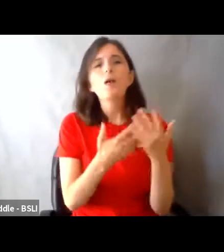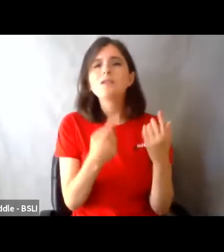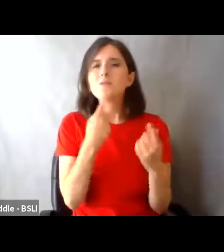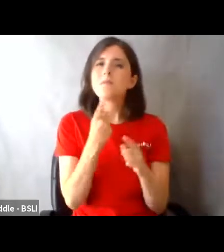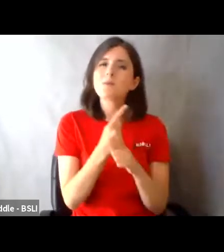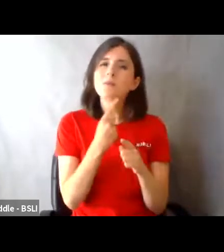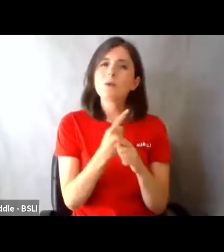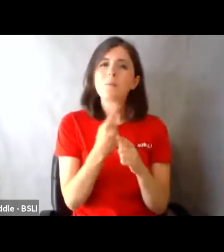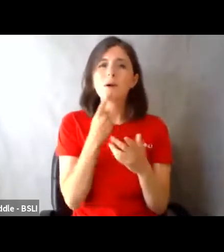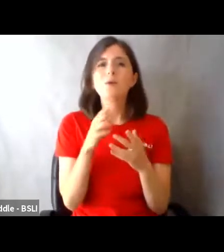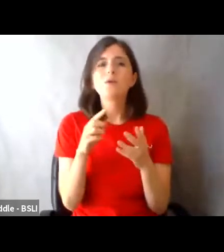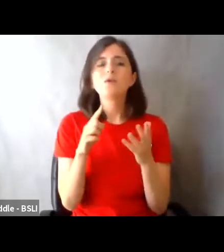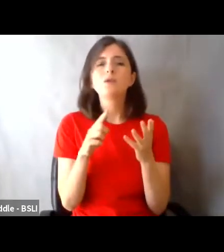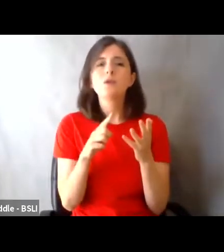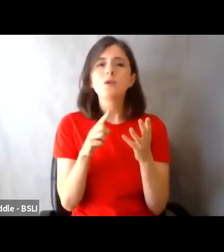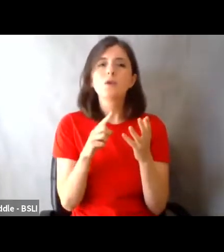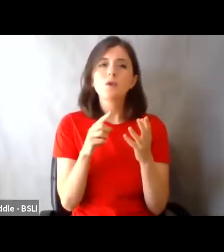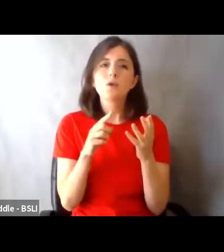income just